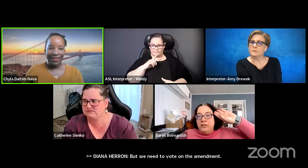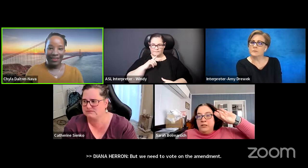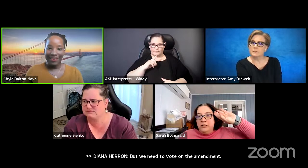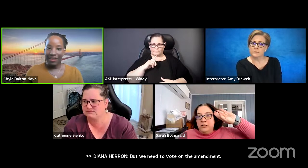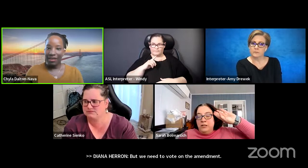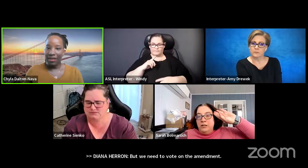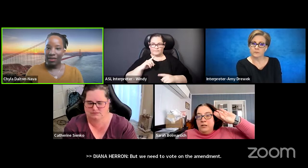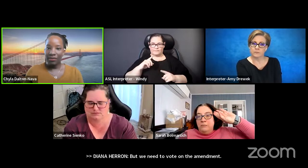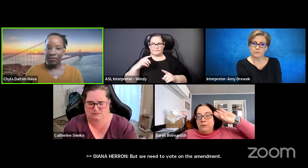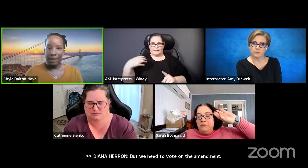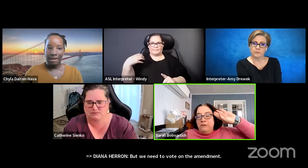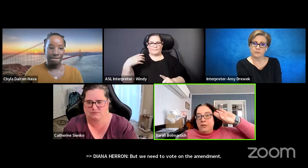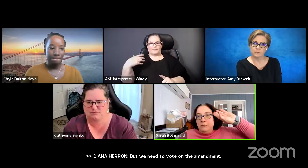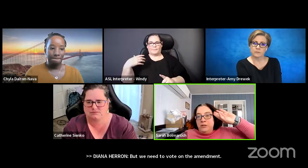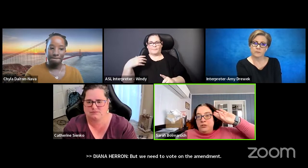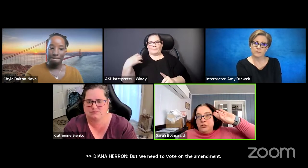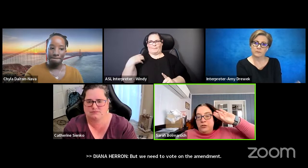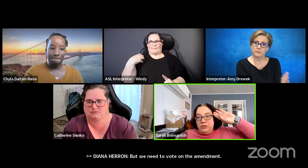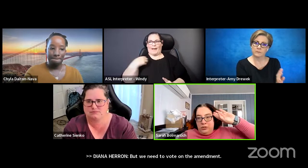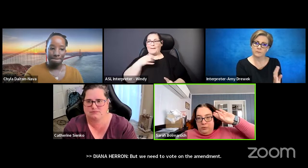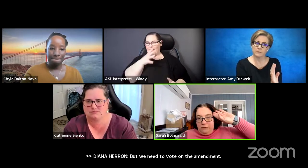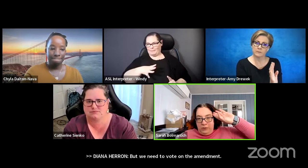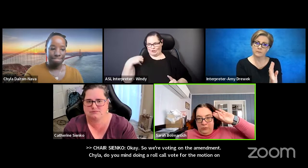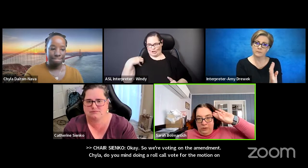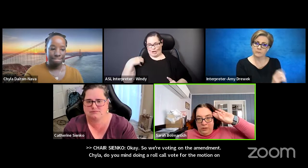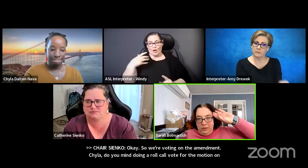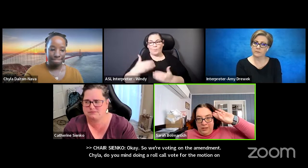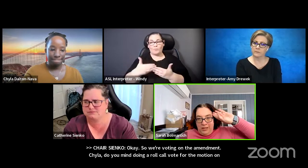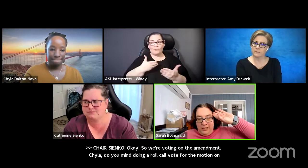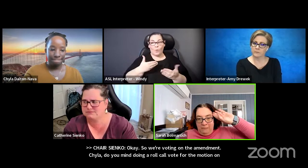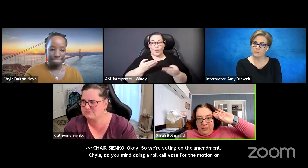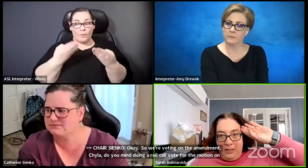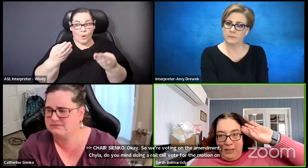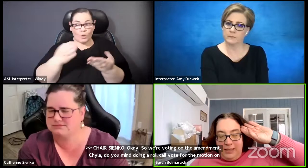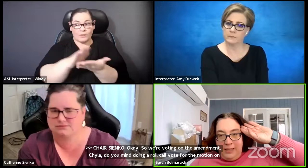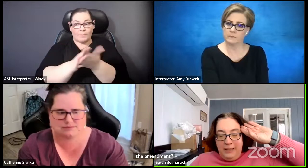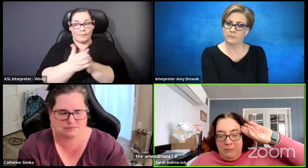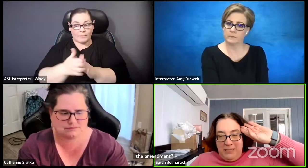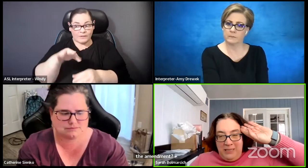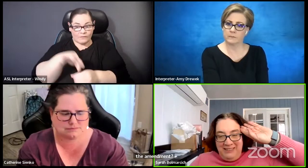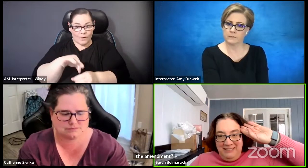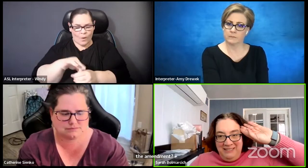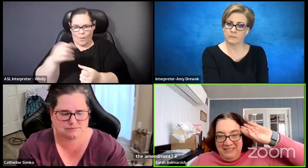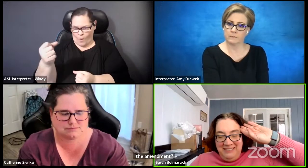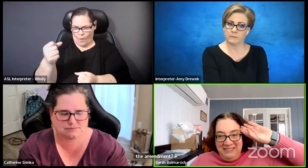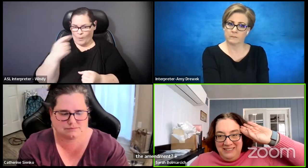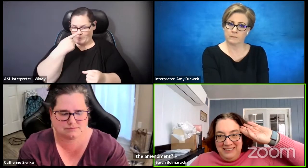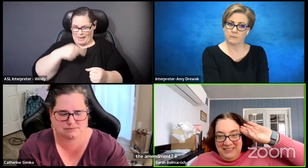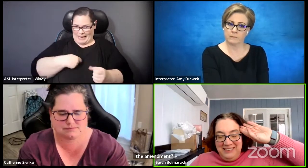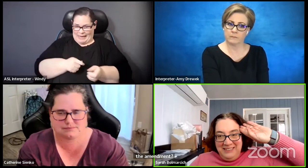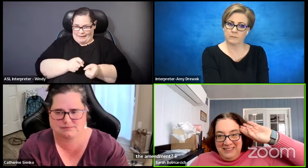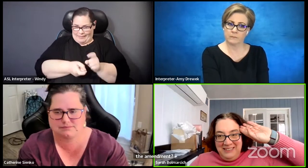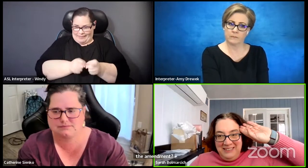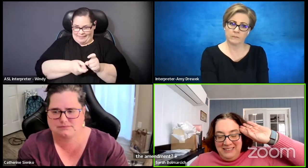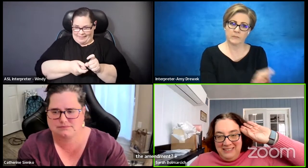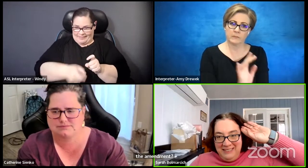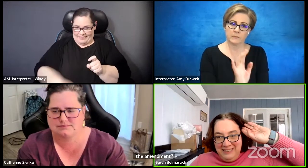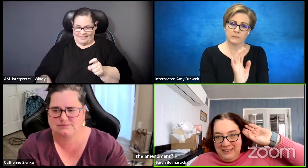Madam Chair, before the motion goes to a vote, can I amend it?